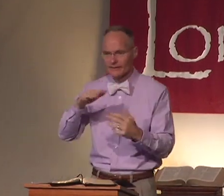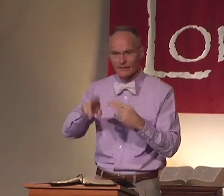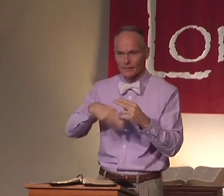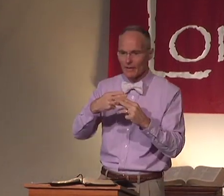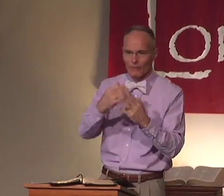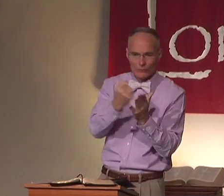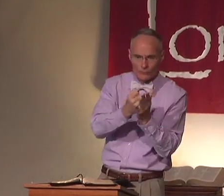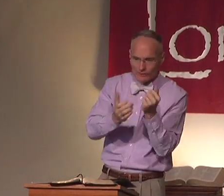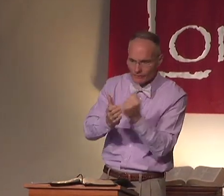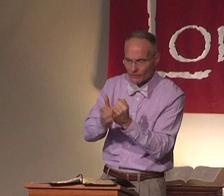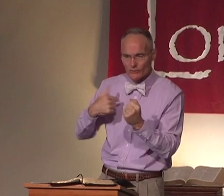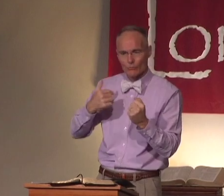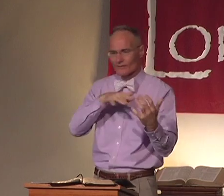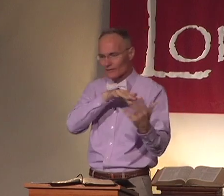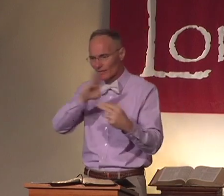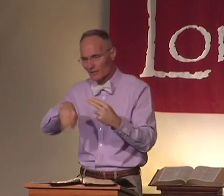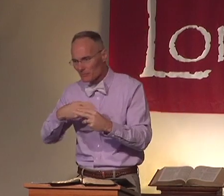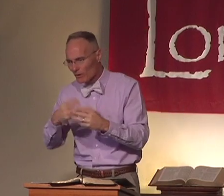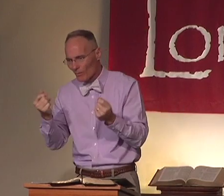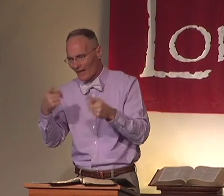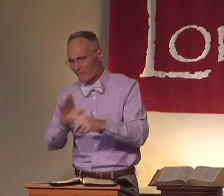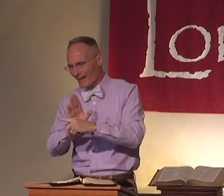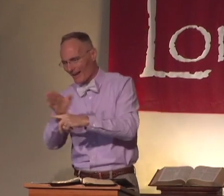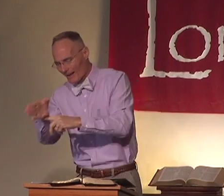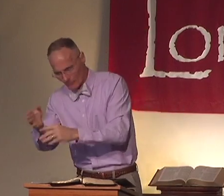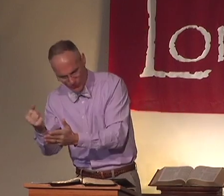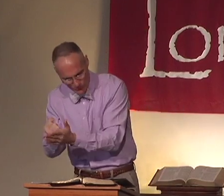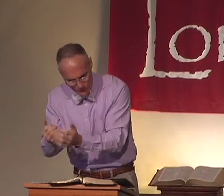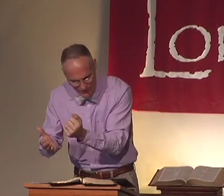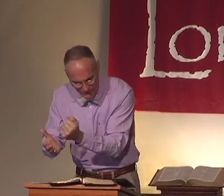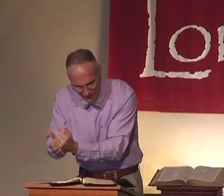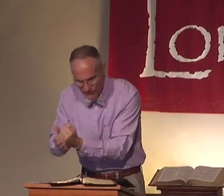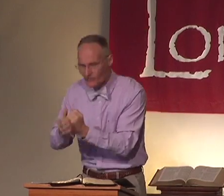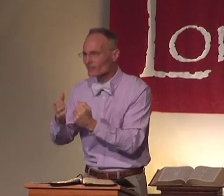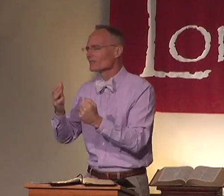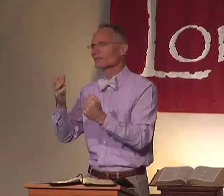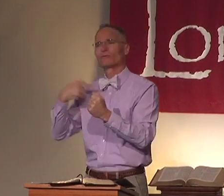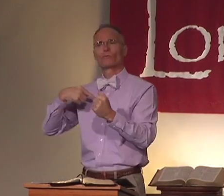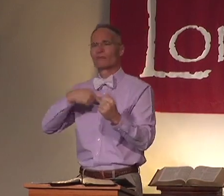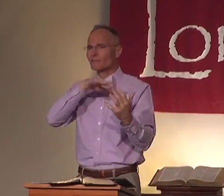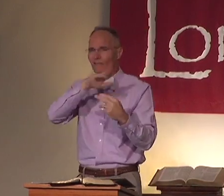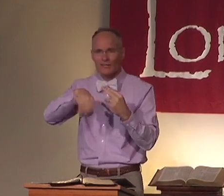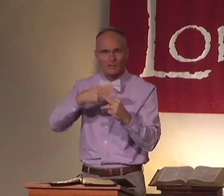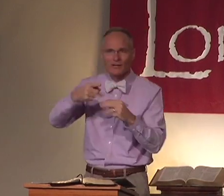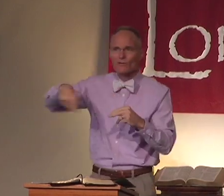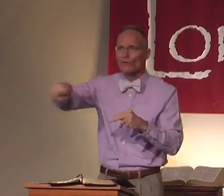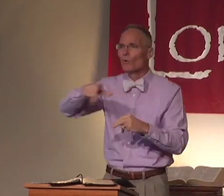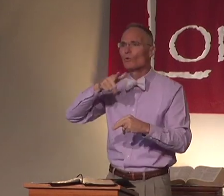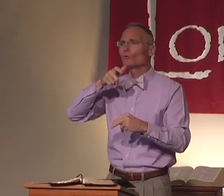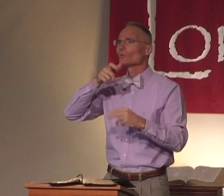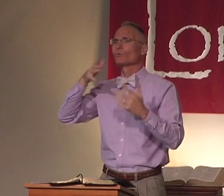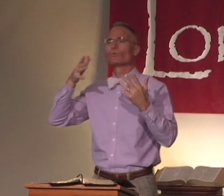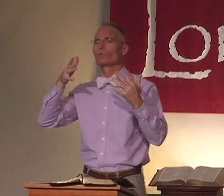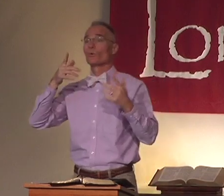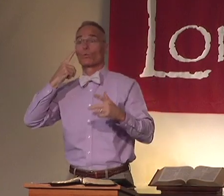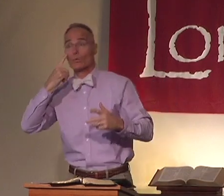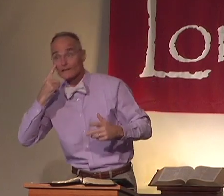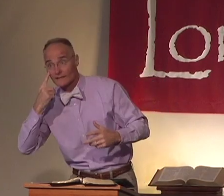We've studied about the crucifixion. We've studied about what happened after the crucifixion. We've studied about those